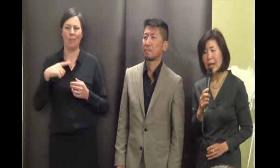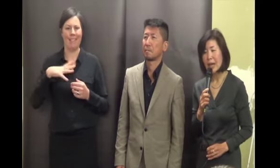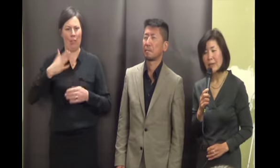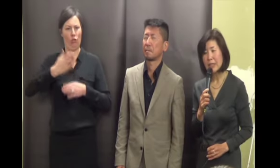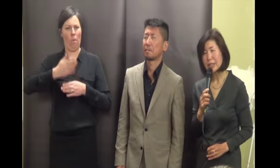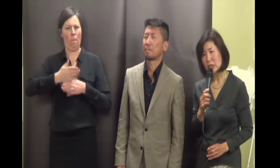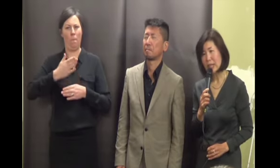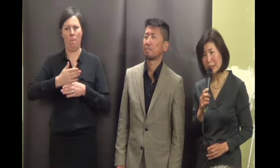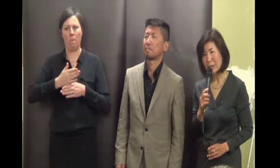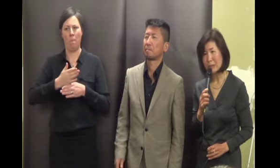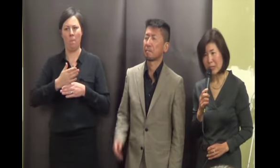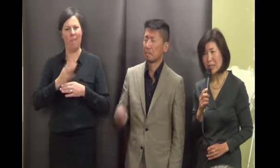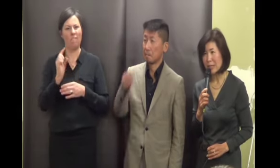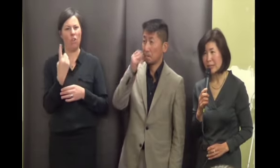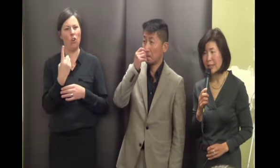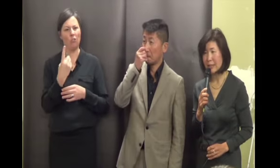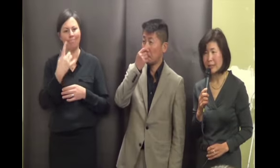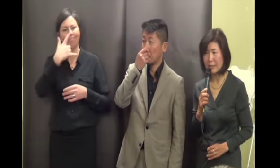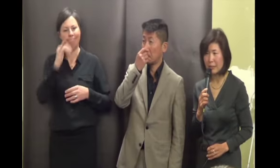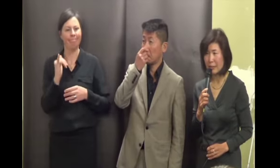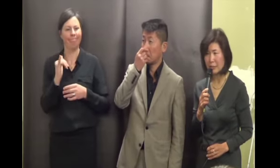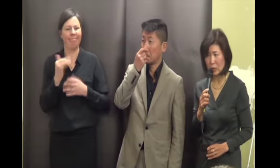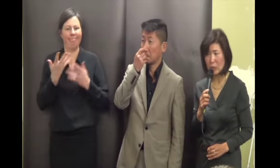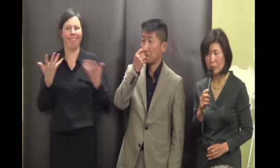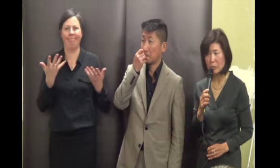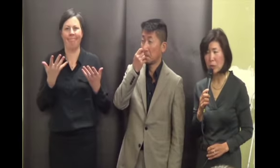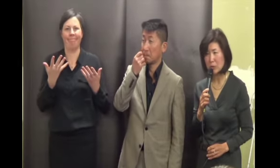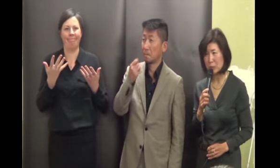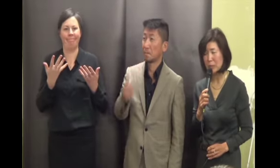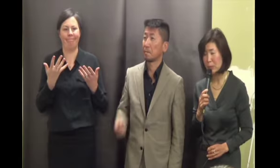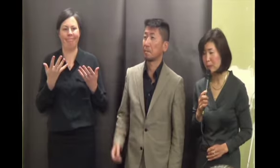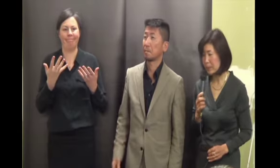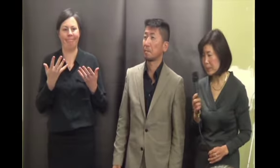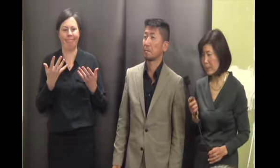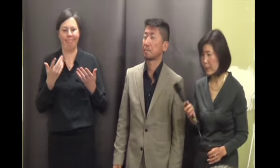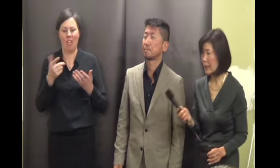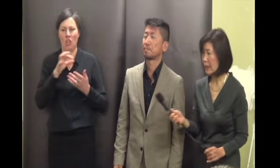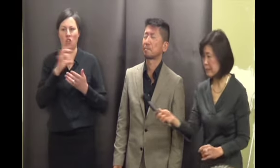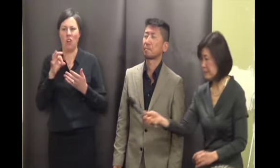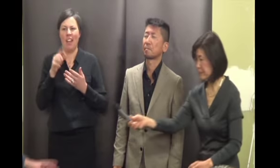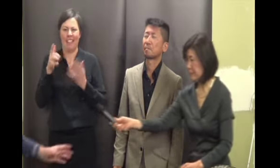unfortunately, it is not helping much in the job for those people.